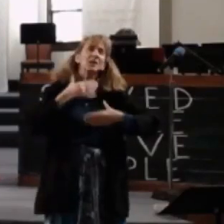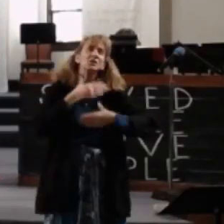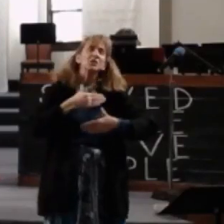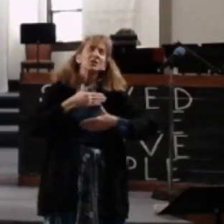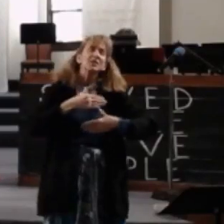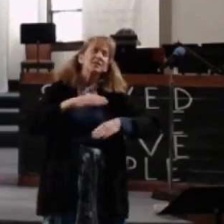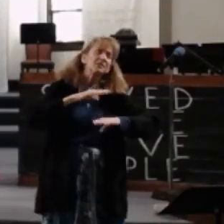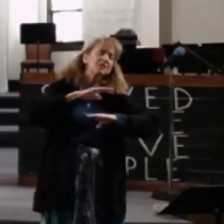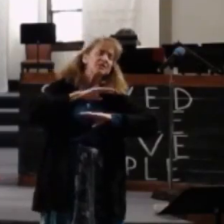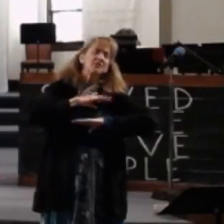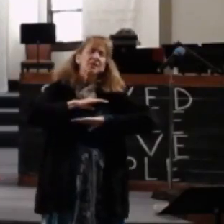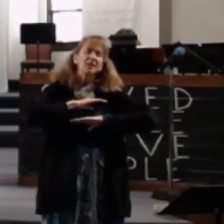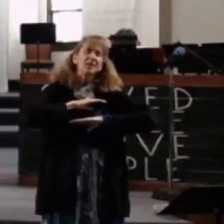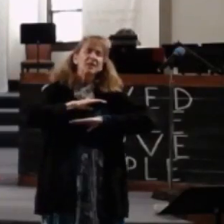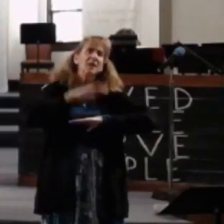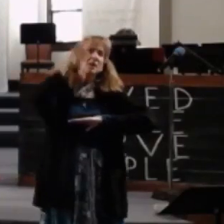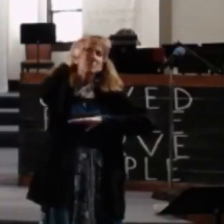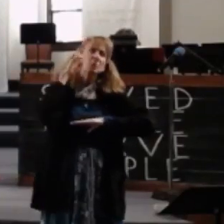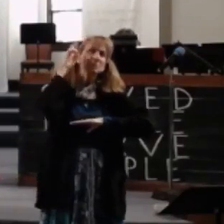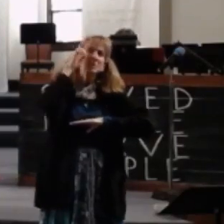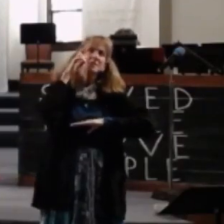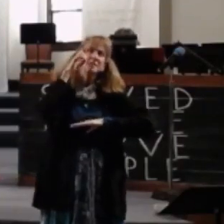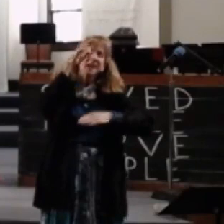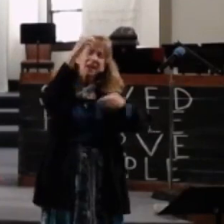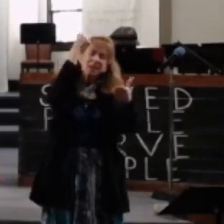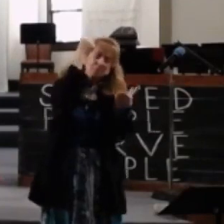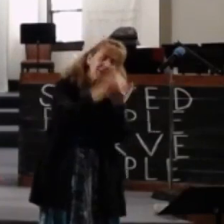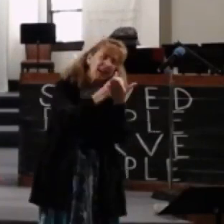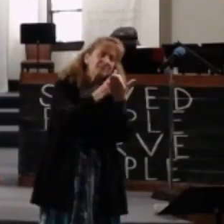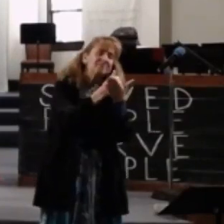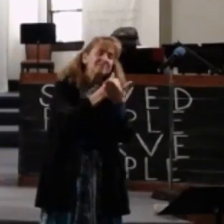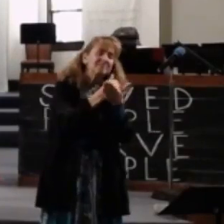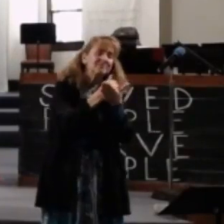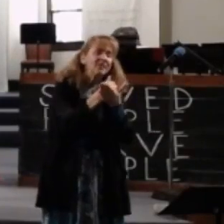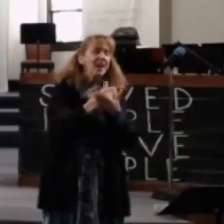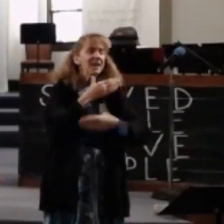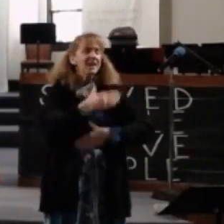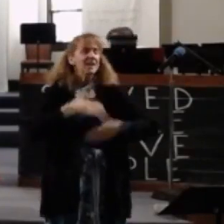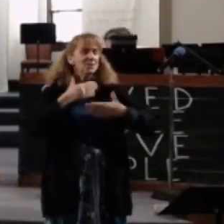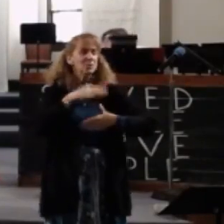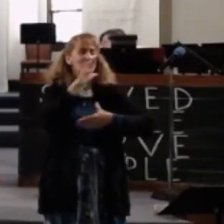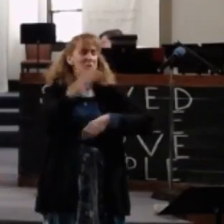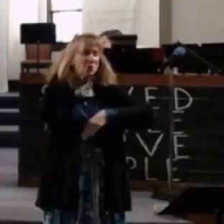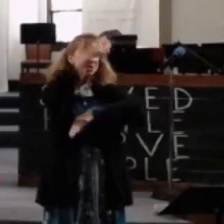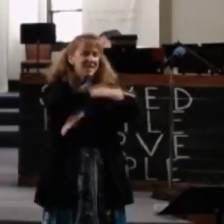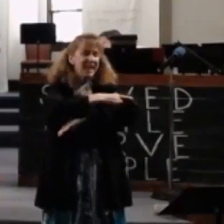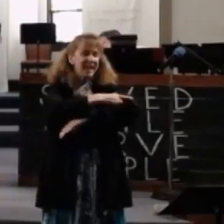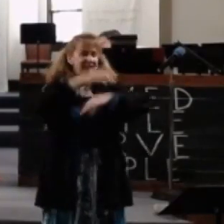fulfill the purpose that he's given us. Amen? Enjoy your day.